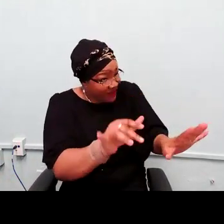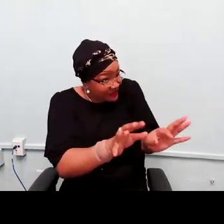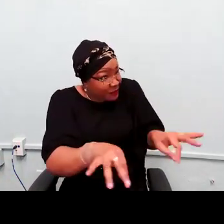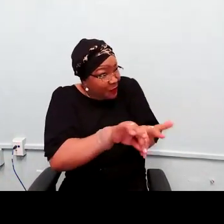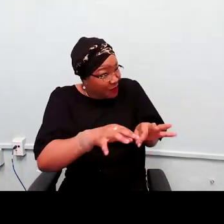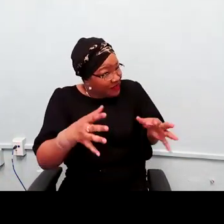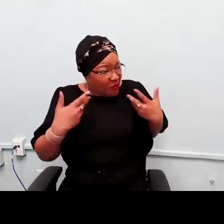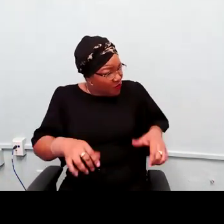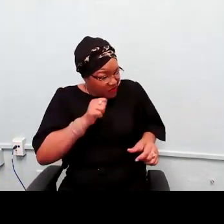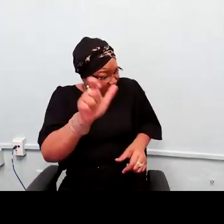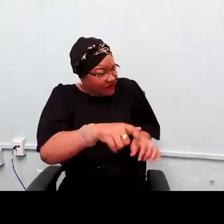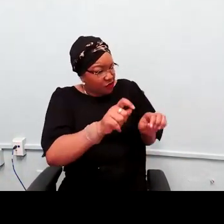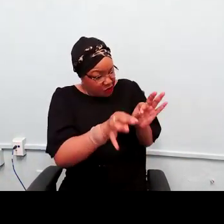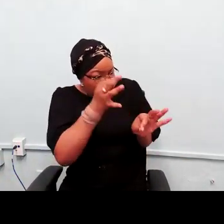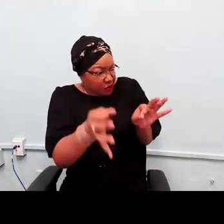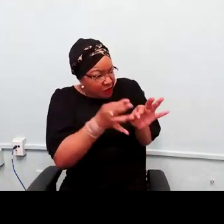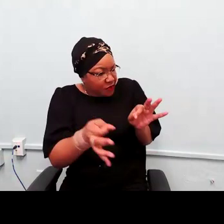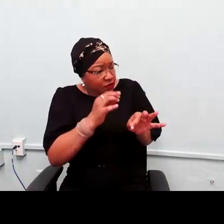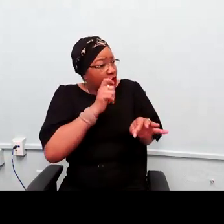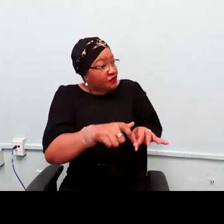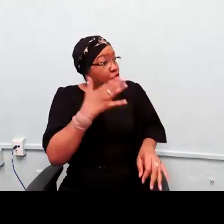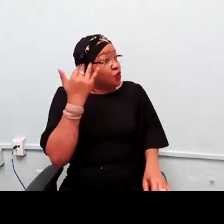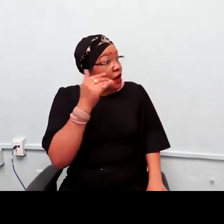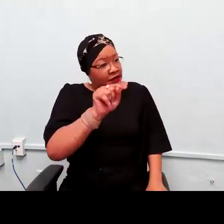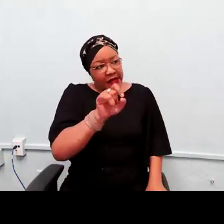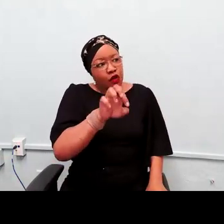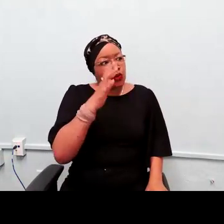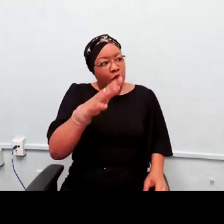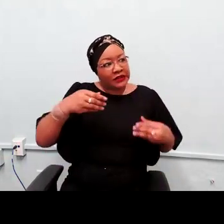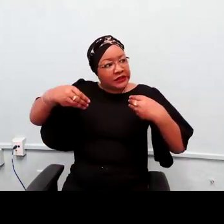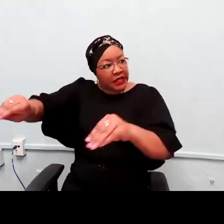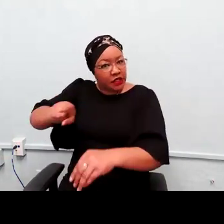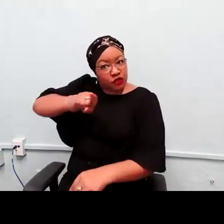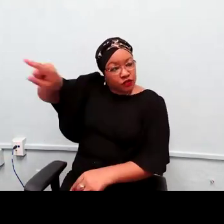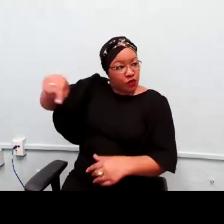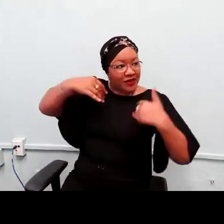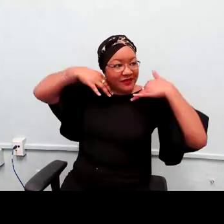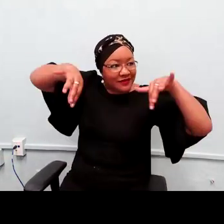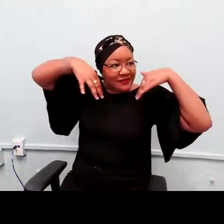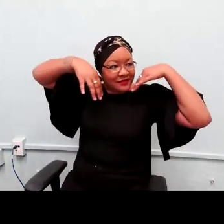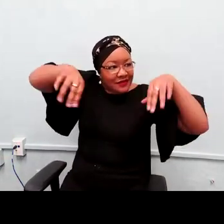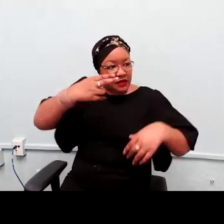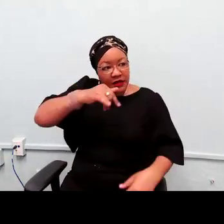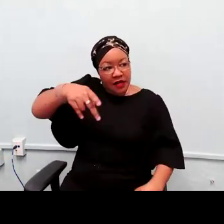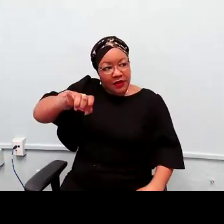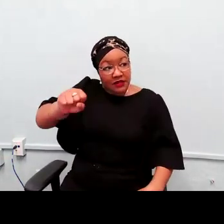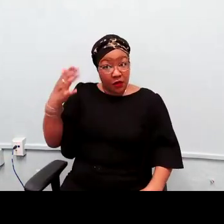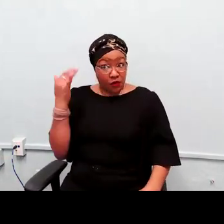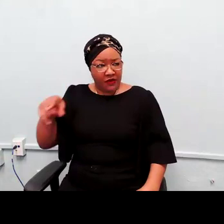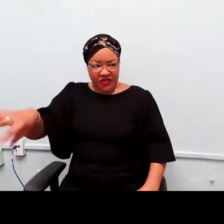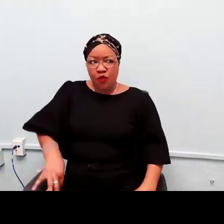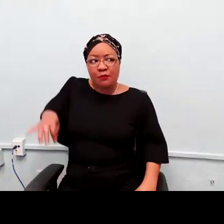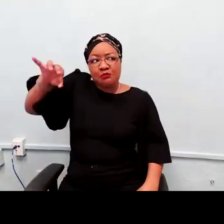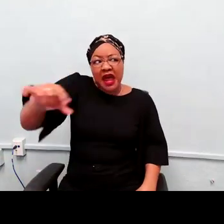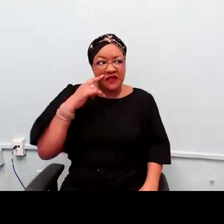You don't gotta sew this shit anymore. Taylor's gonna go sell them to the hippies. They pay more money if the pants are torn. I know it's crazy, Mama, but